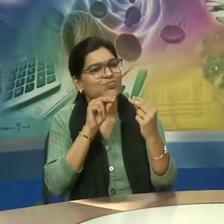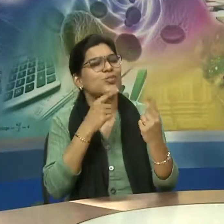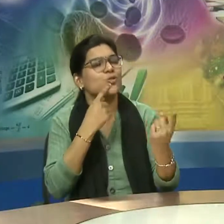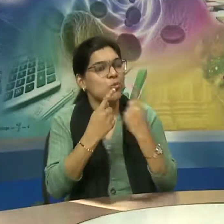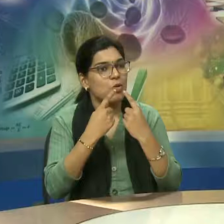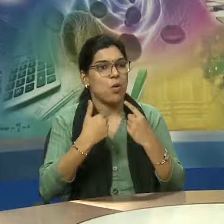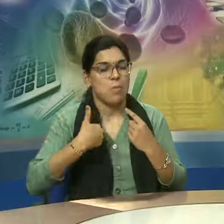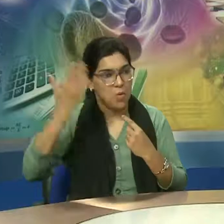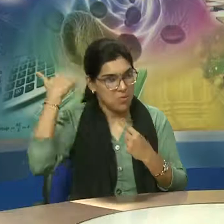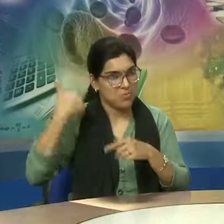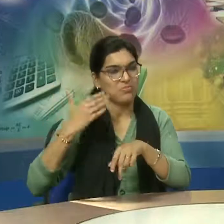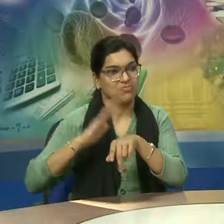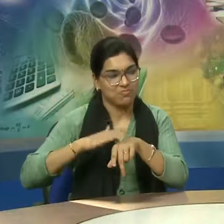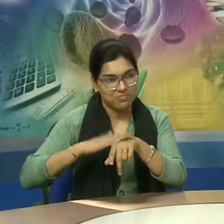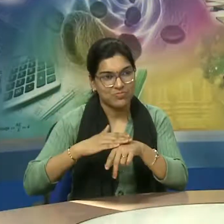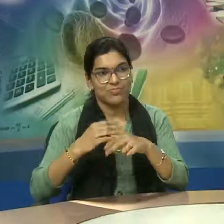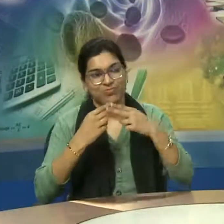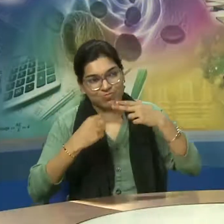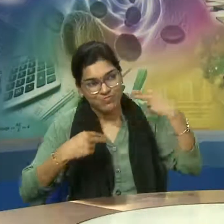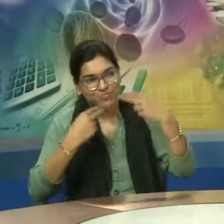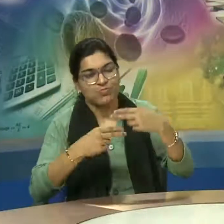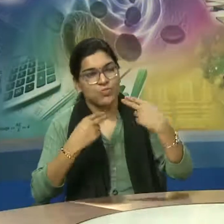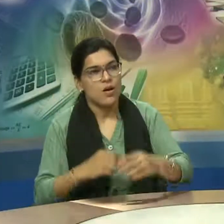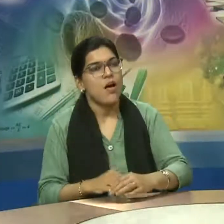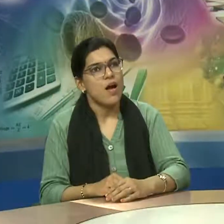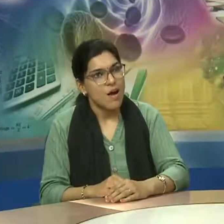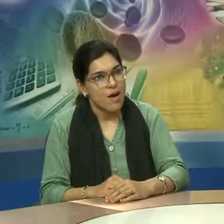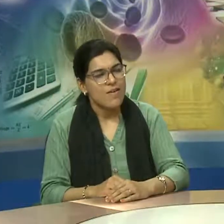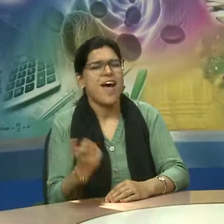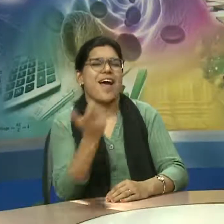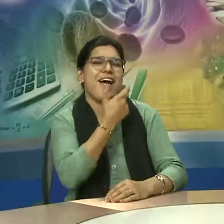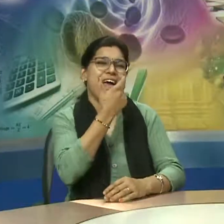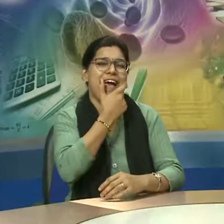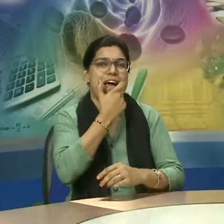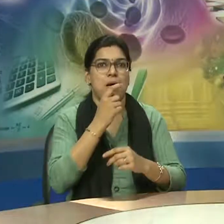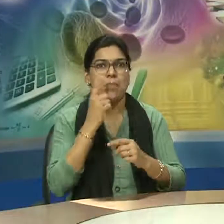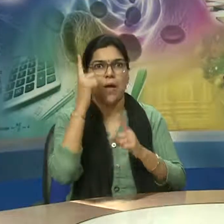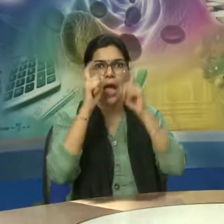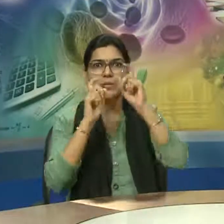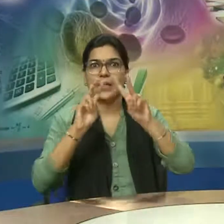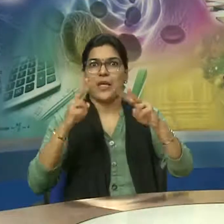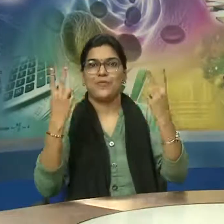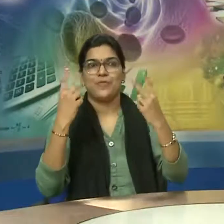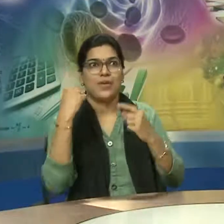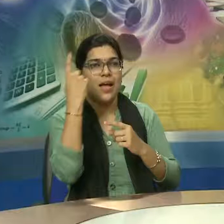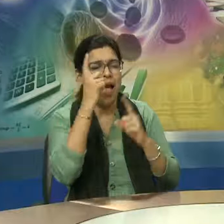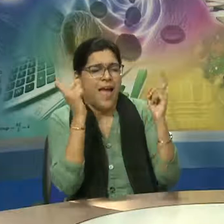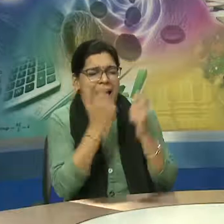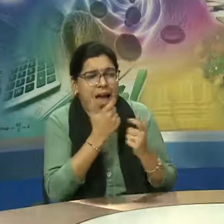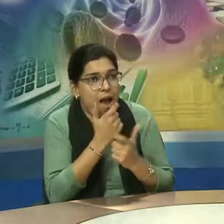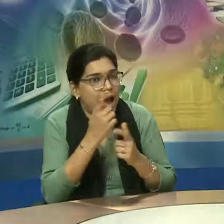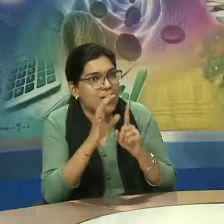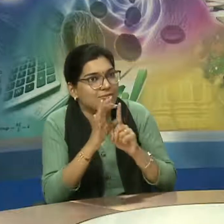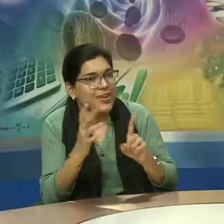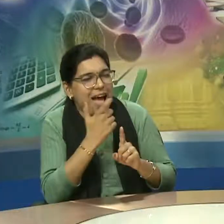He wants to get rid of falseness in his behavior that make his